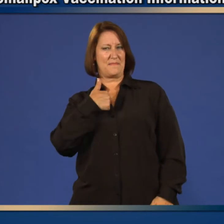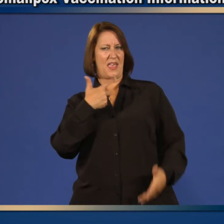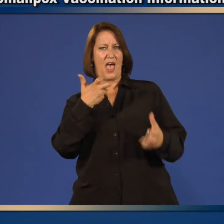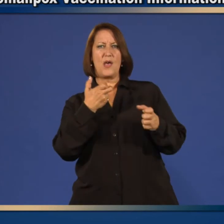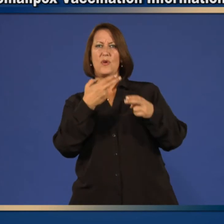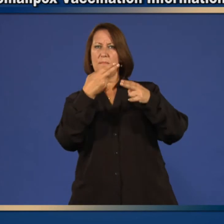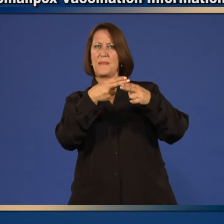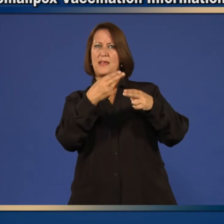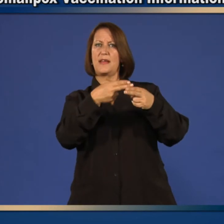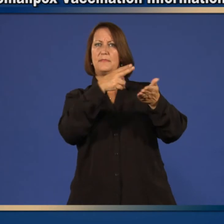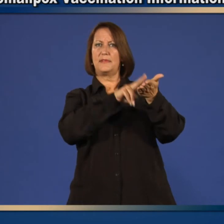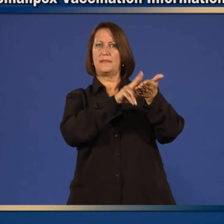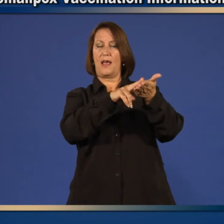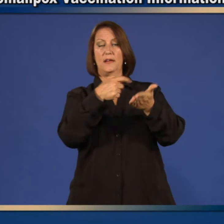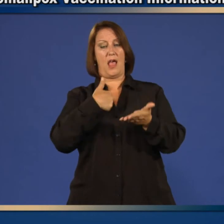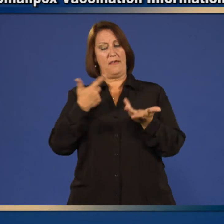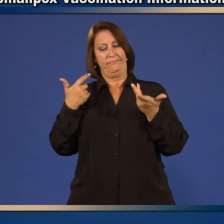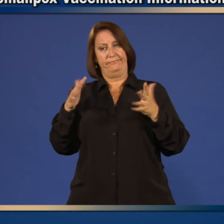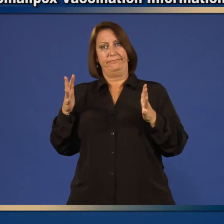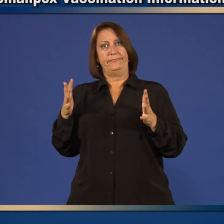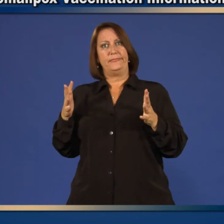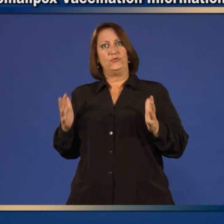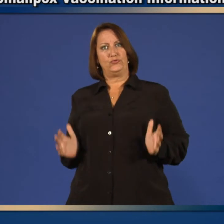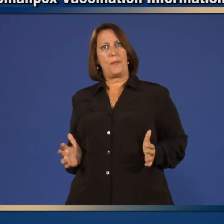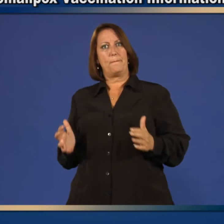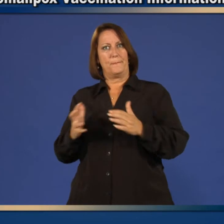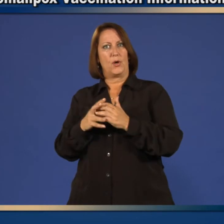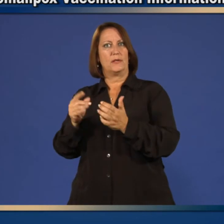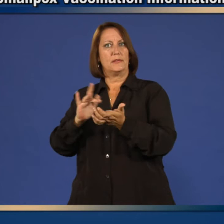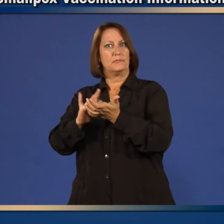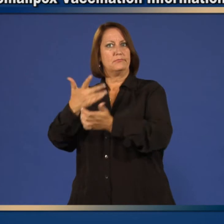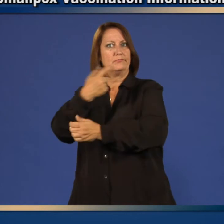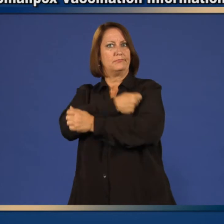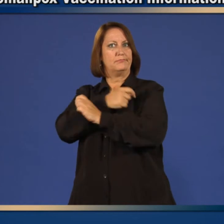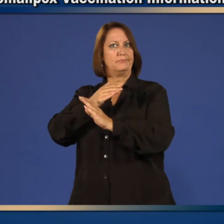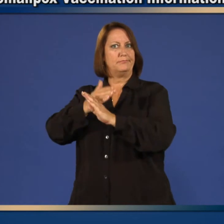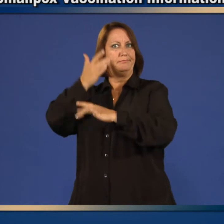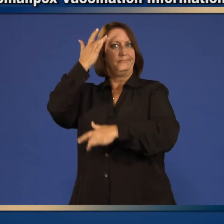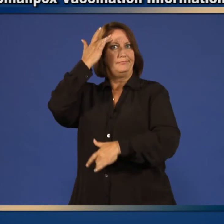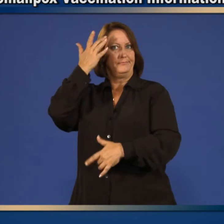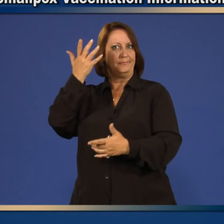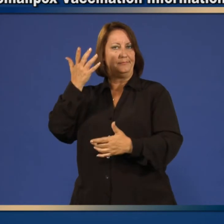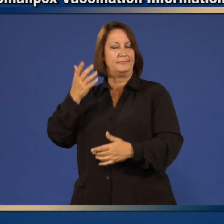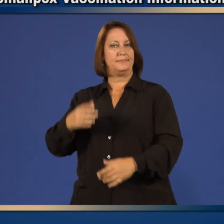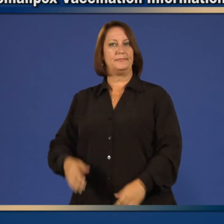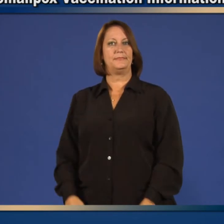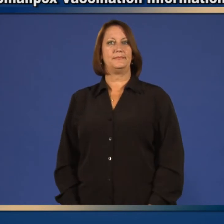How do I sign up for the registry if I have received the smallpox vaccine?